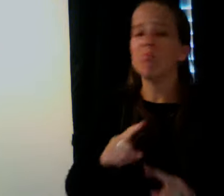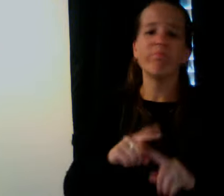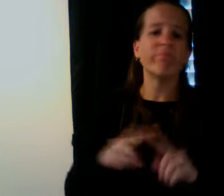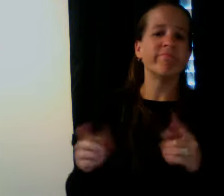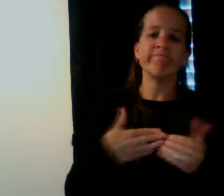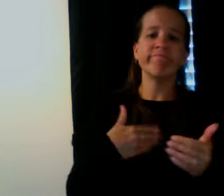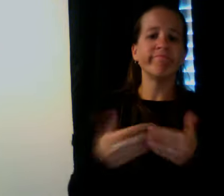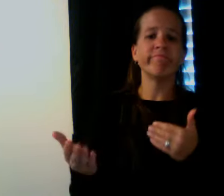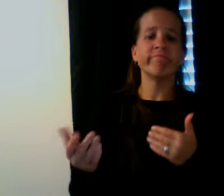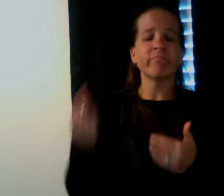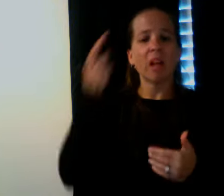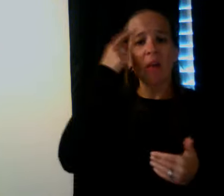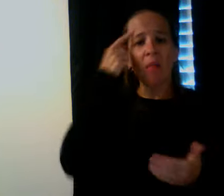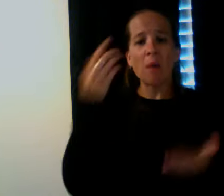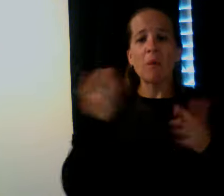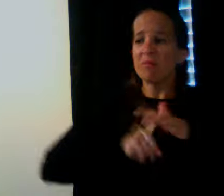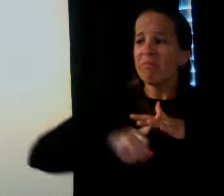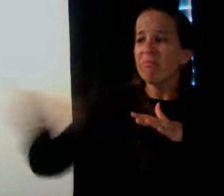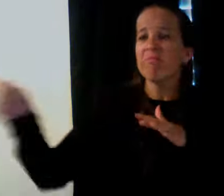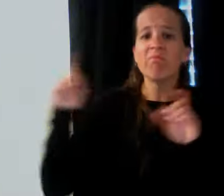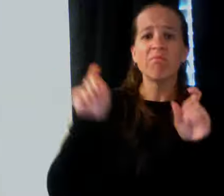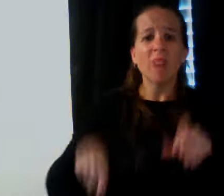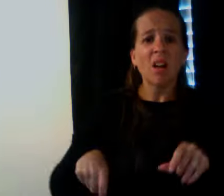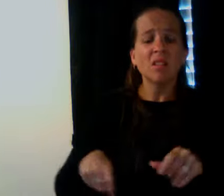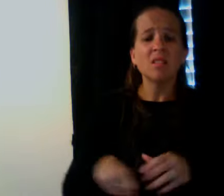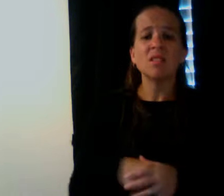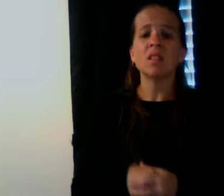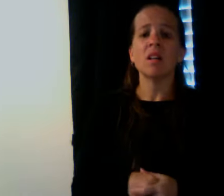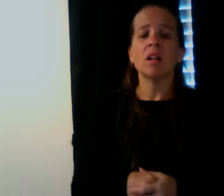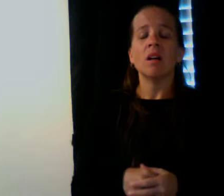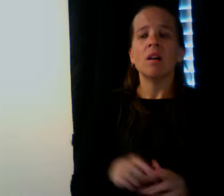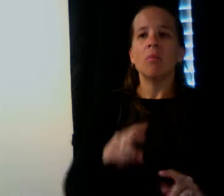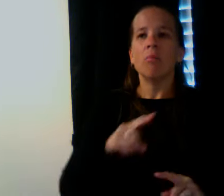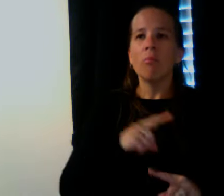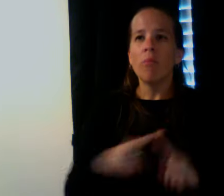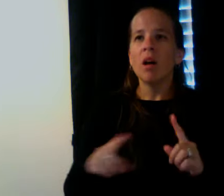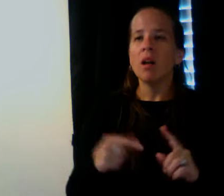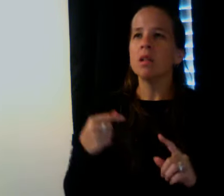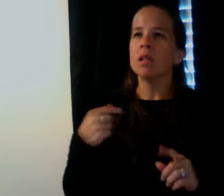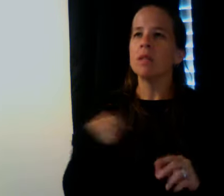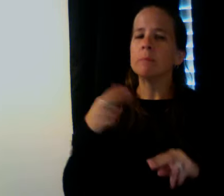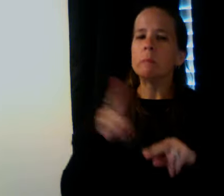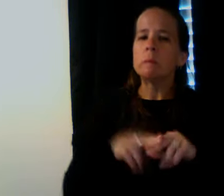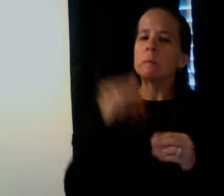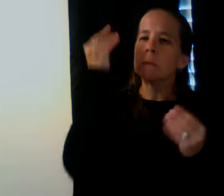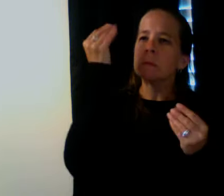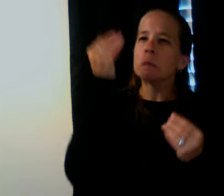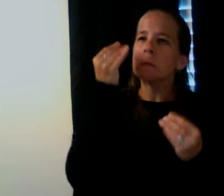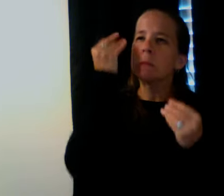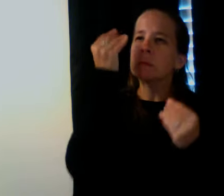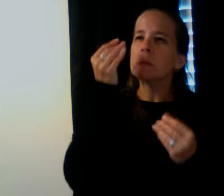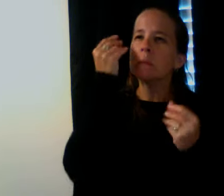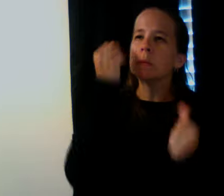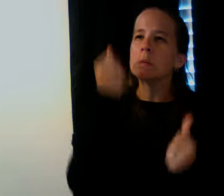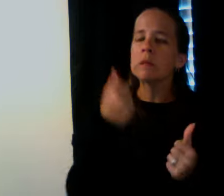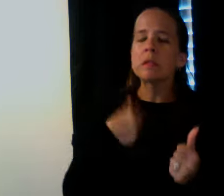valley. But something slowly began to dawn on me. I still loved what I did. The turn of